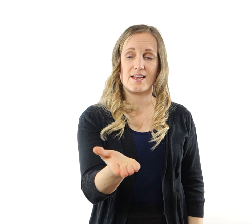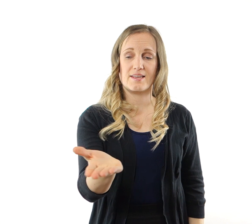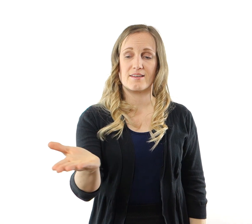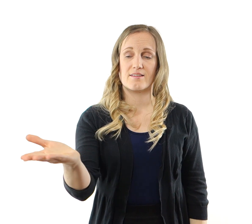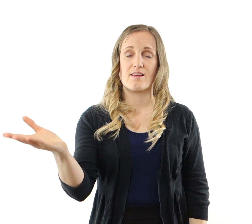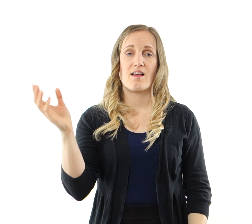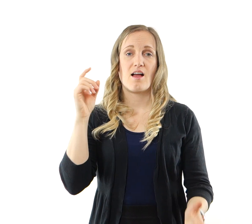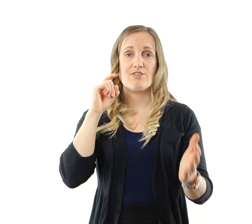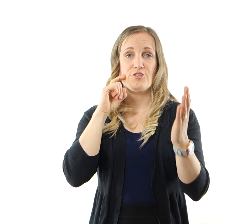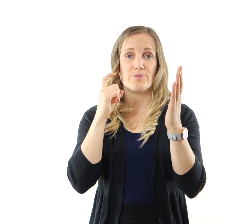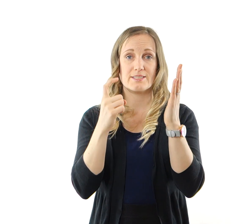They notice.